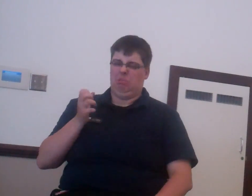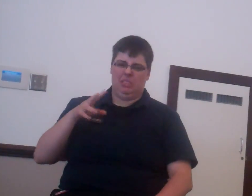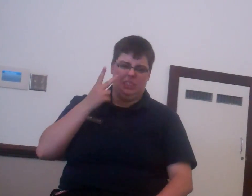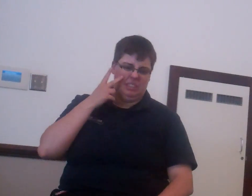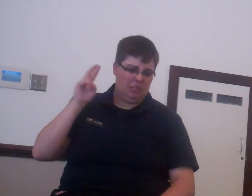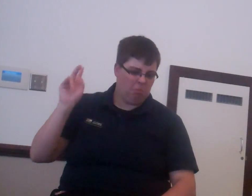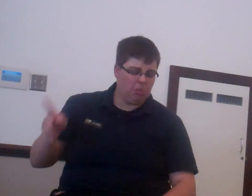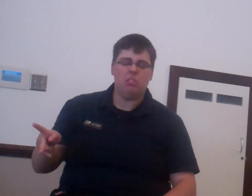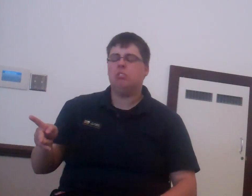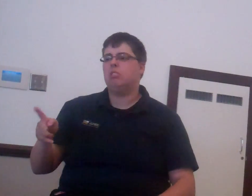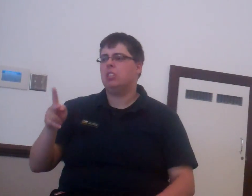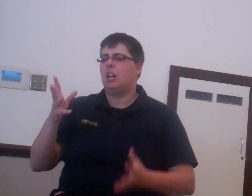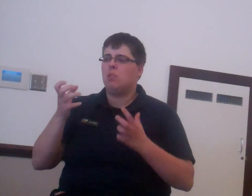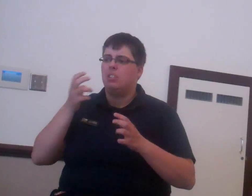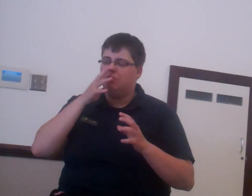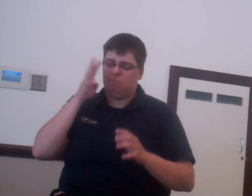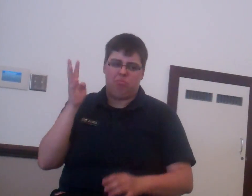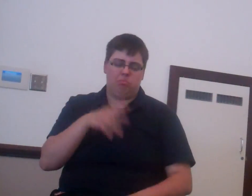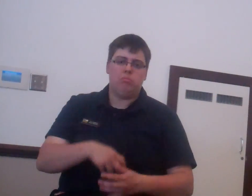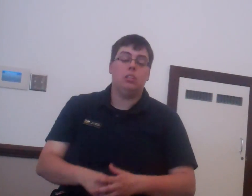thing. Okay, how many of you have ever worked with a really good friend?